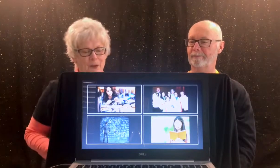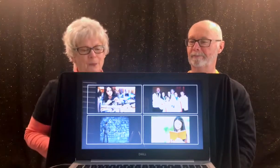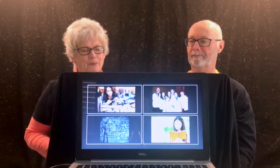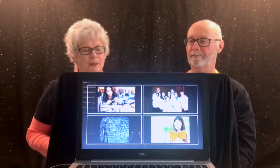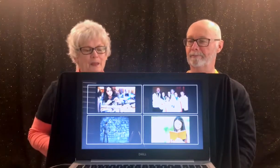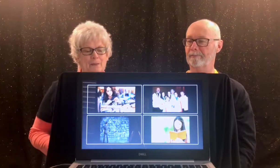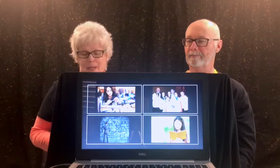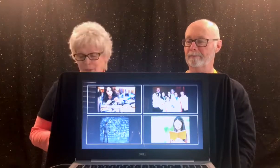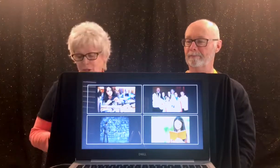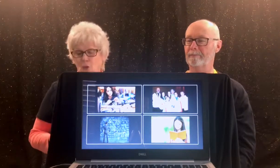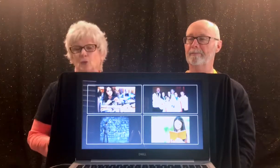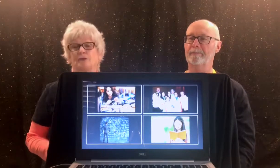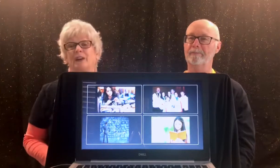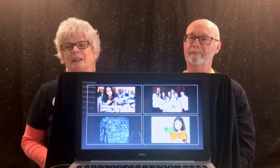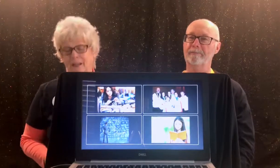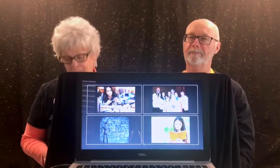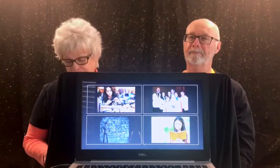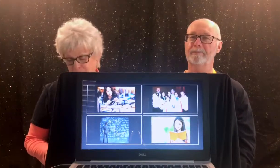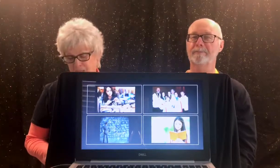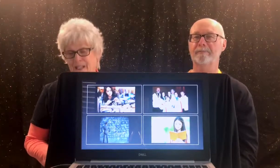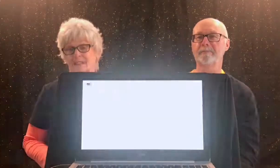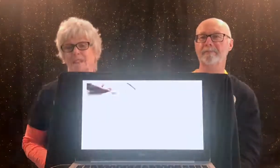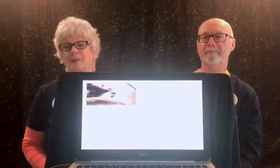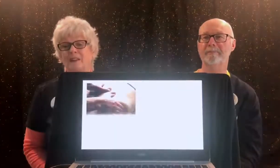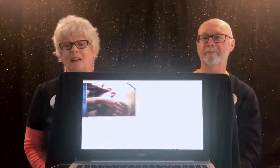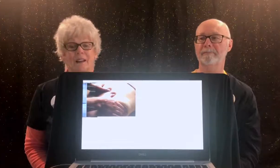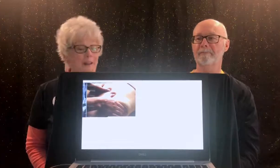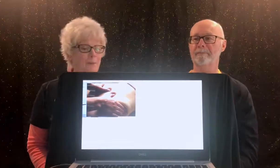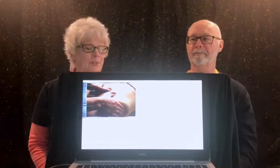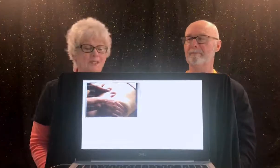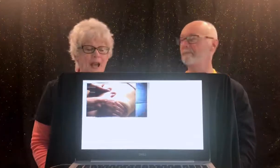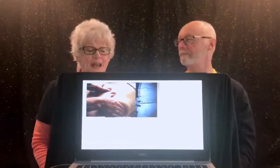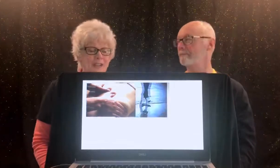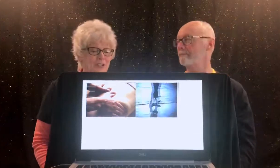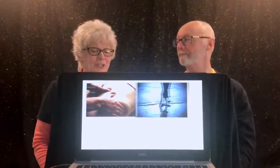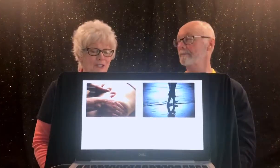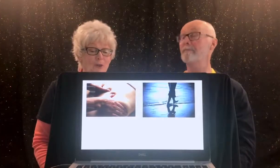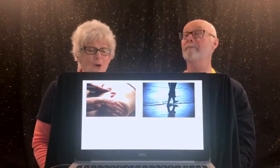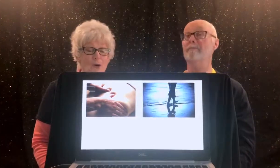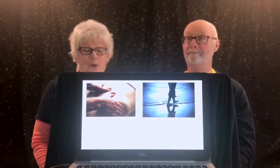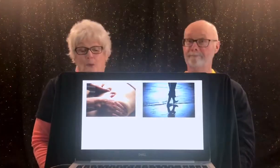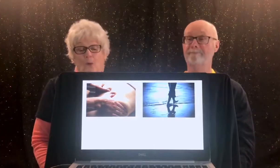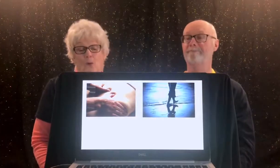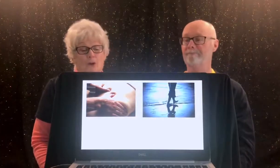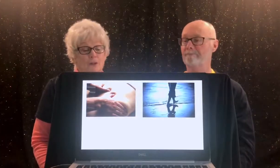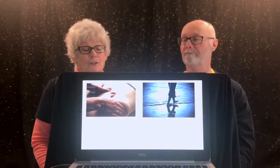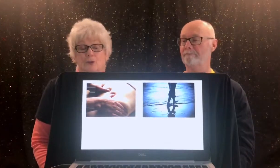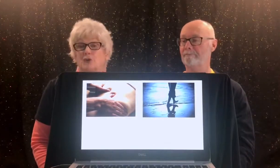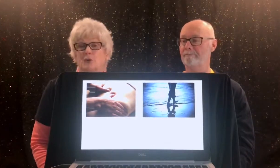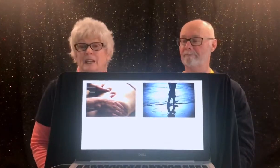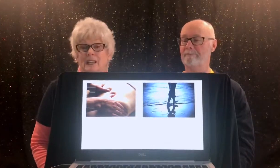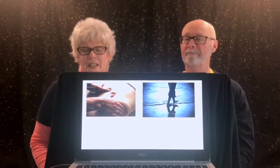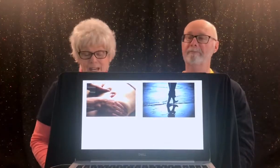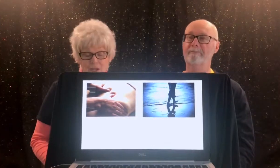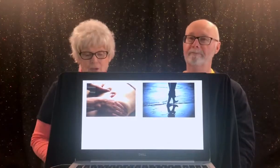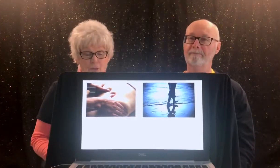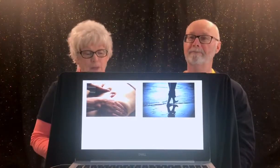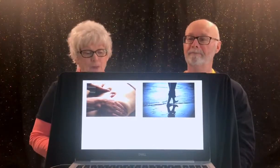So maybe you will find comfort in something like a massage. Or nurturing in nature. Maybe you want